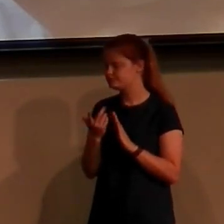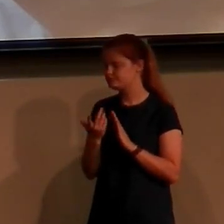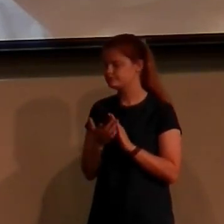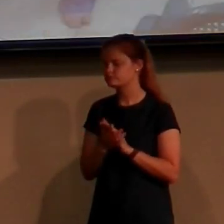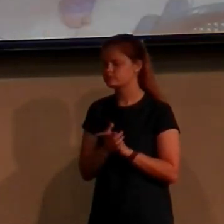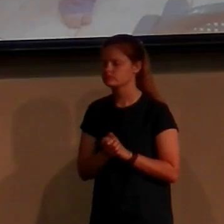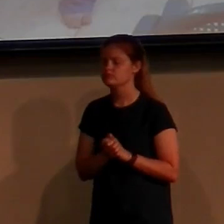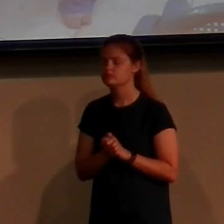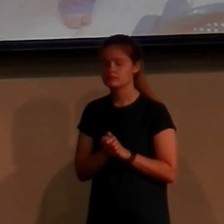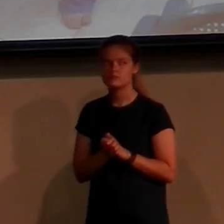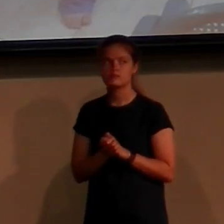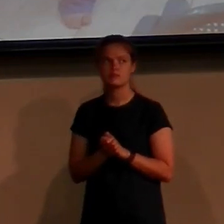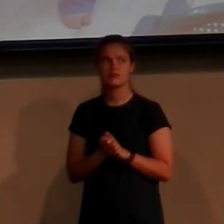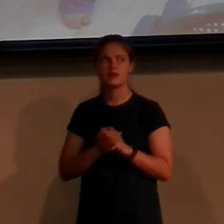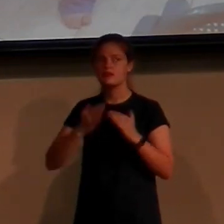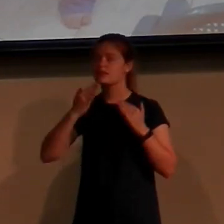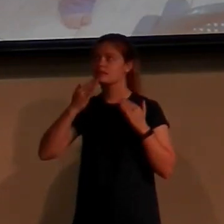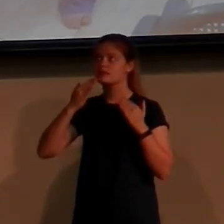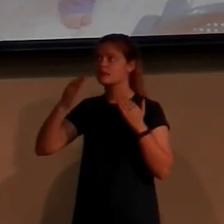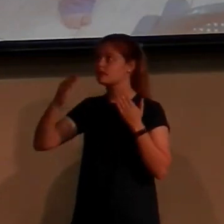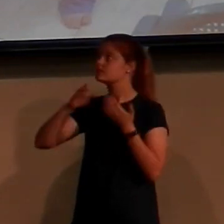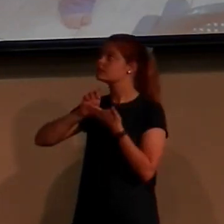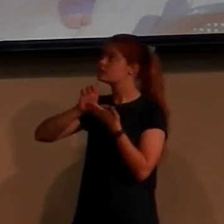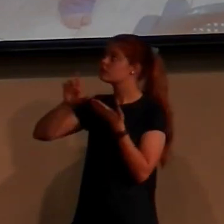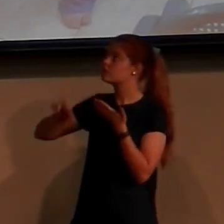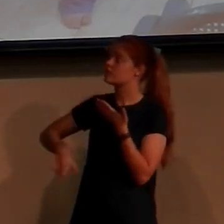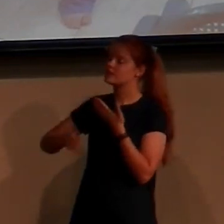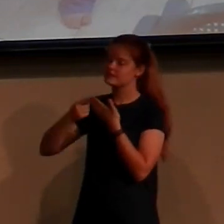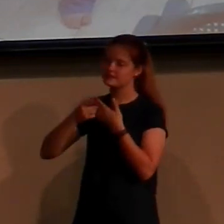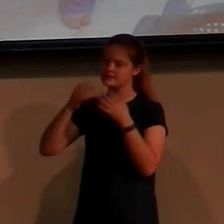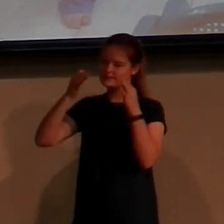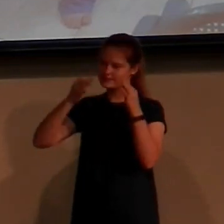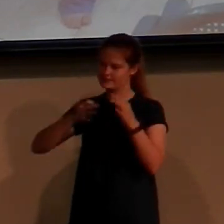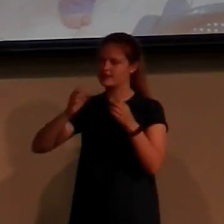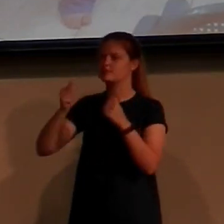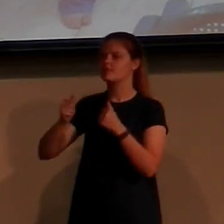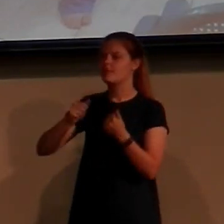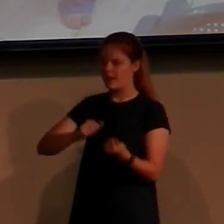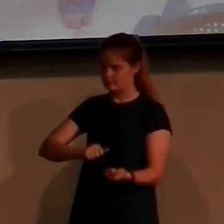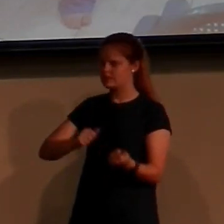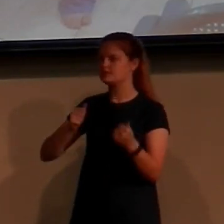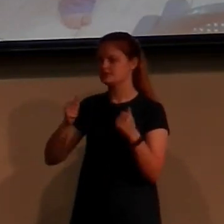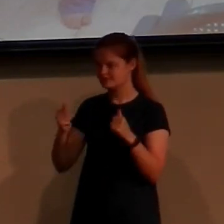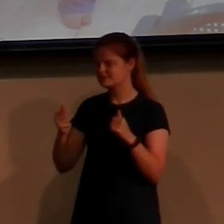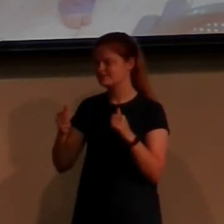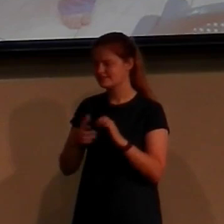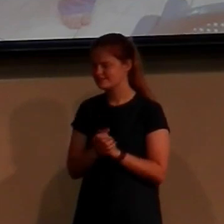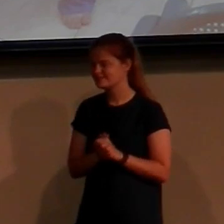And thanks to the Lord, he decided to be baptized.